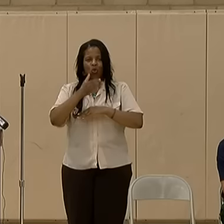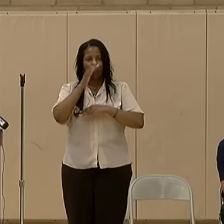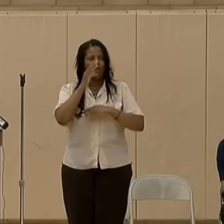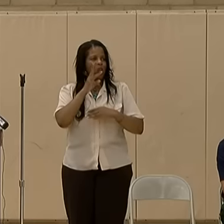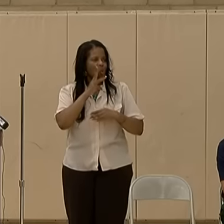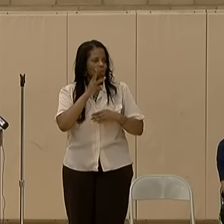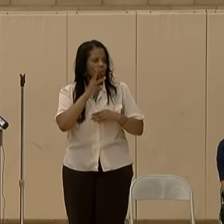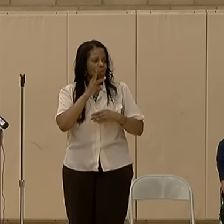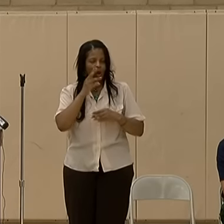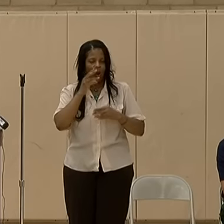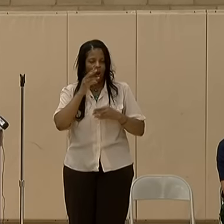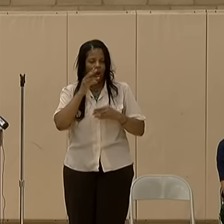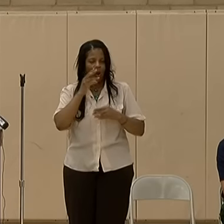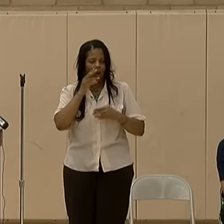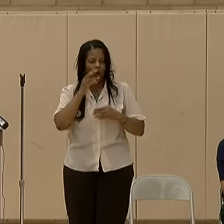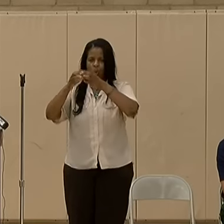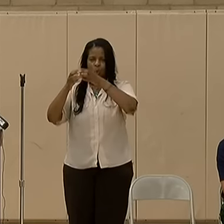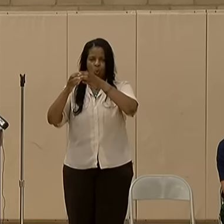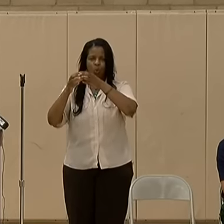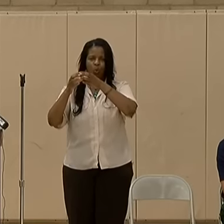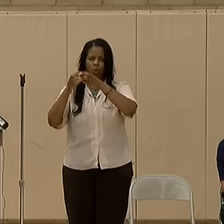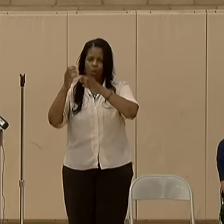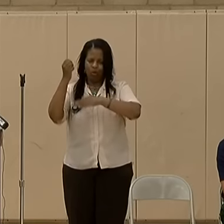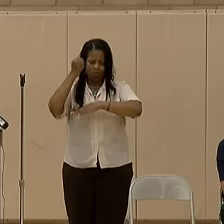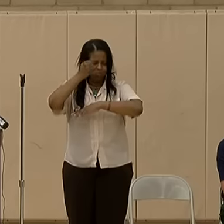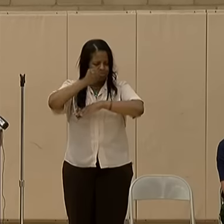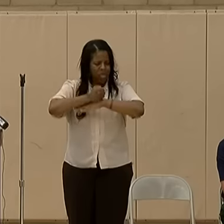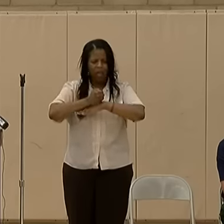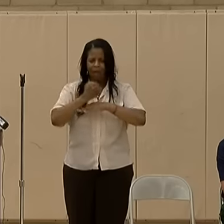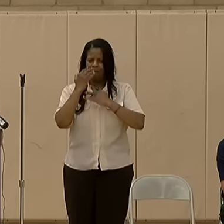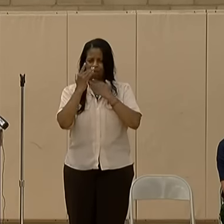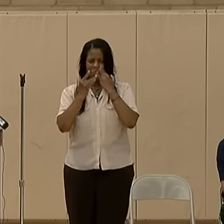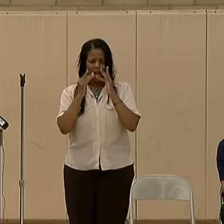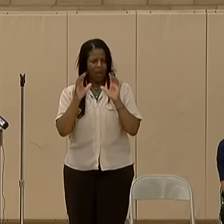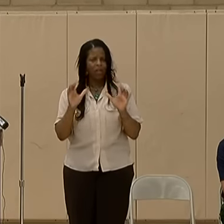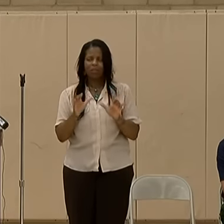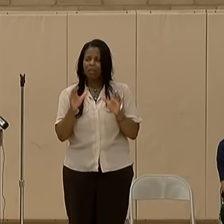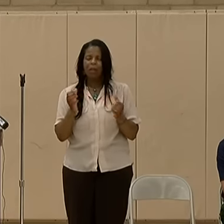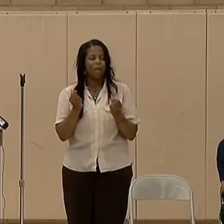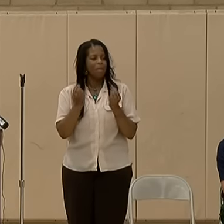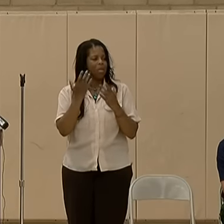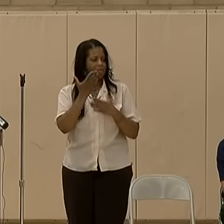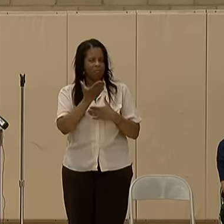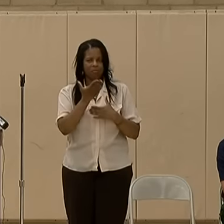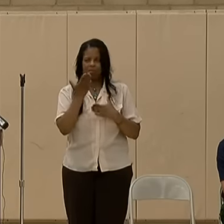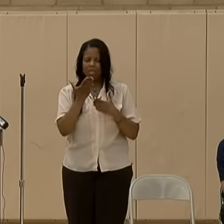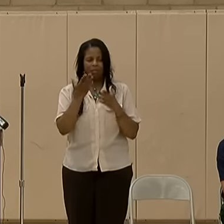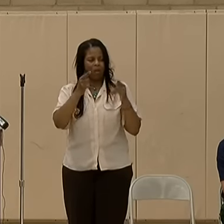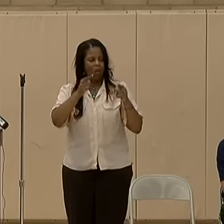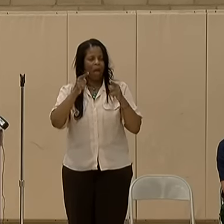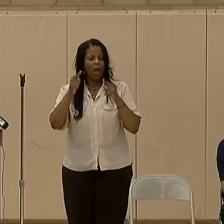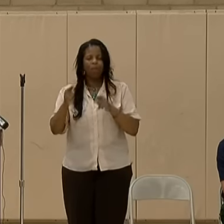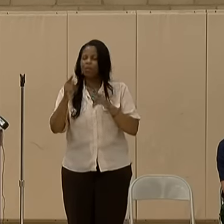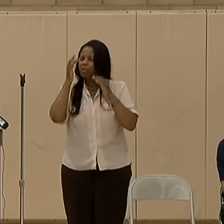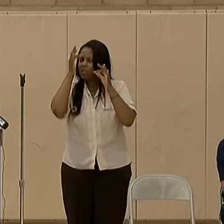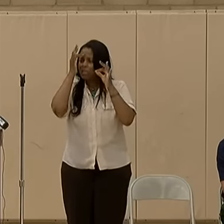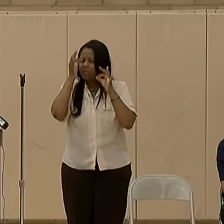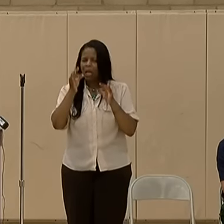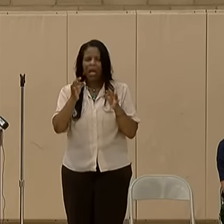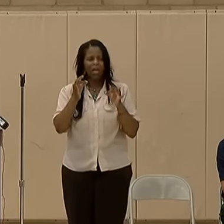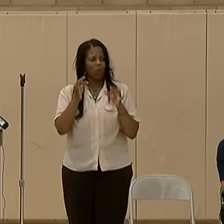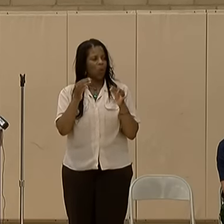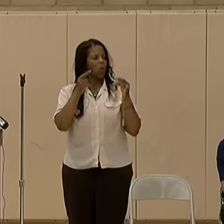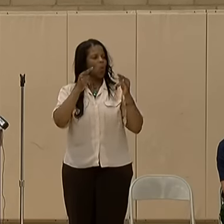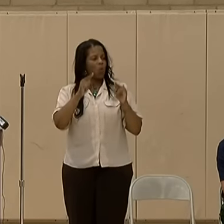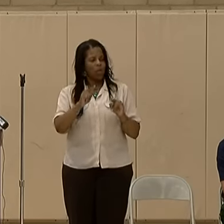poles down, infrastructure, fire activity. There's many components that decide whether and when